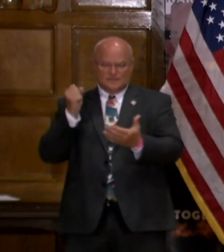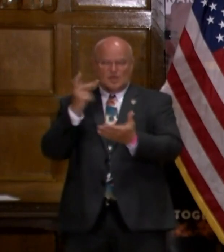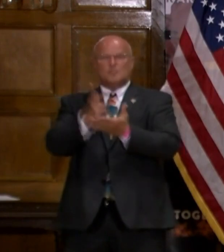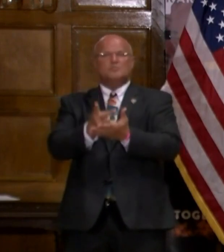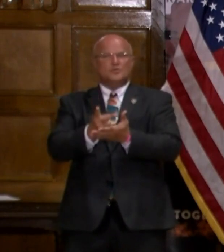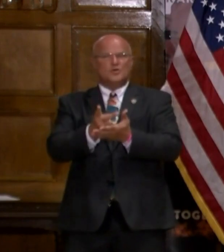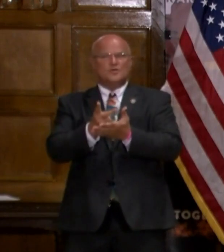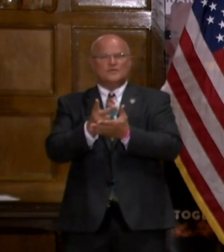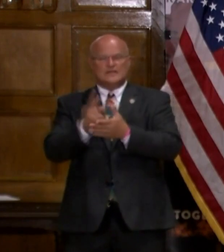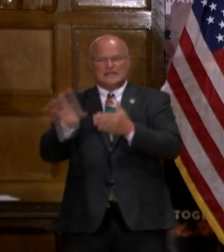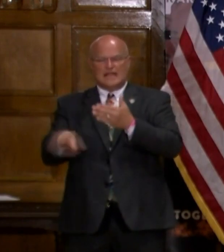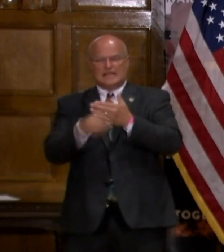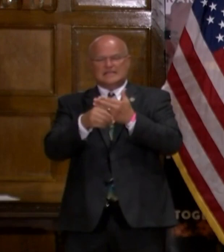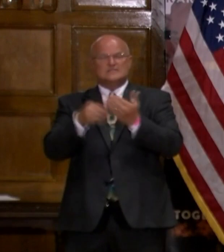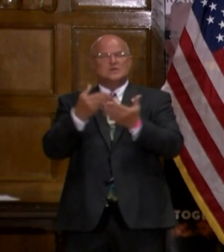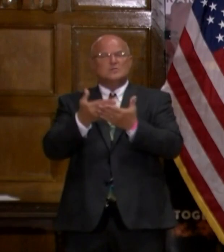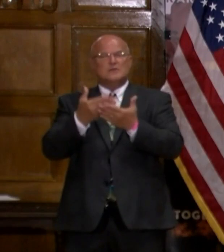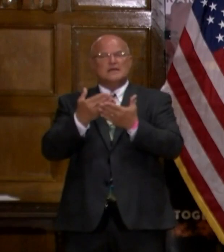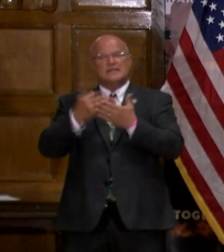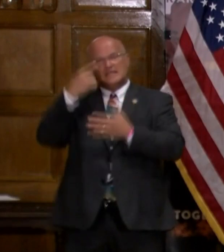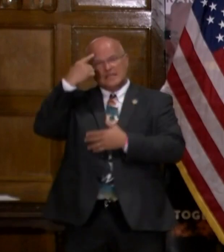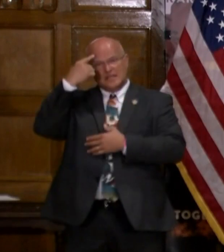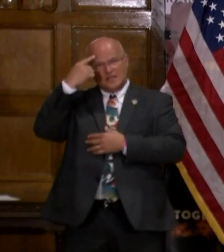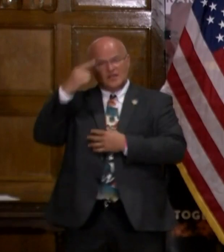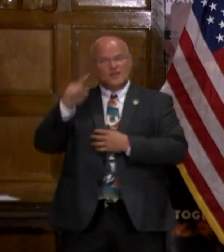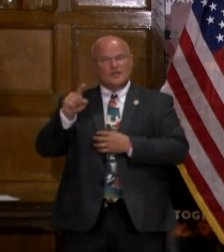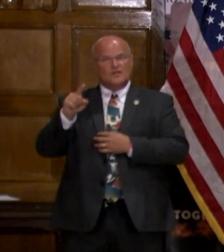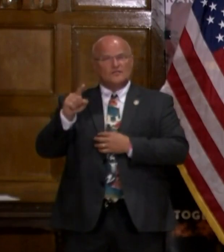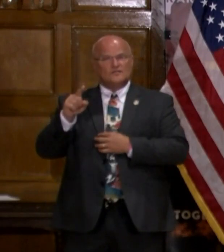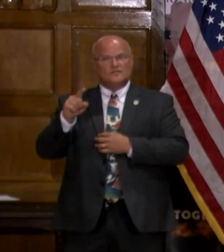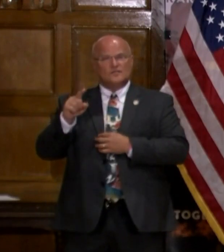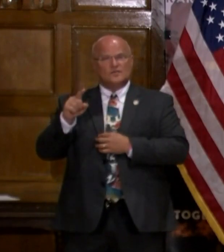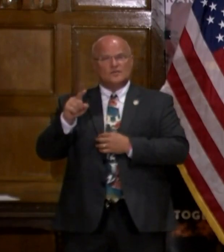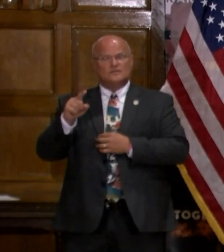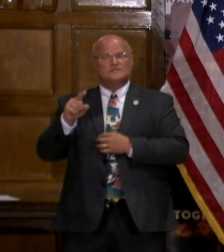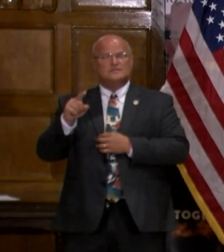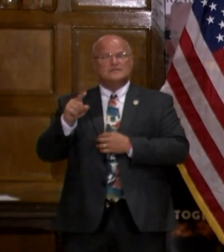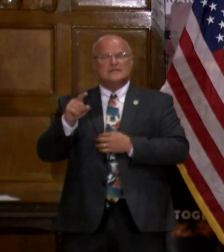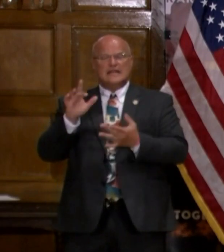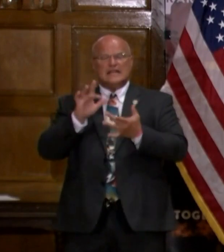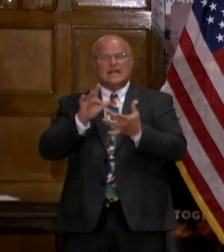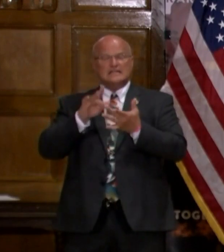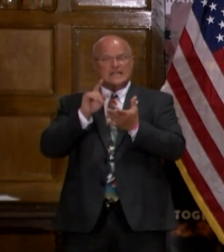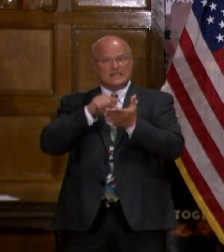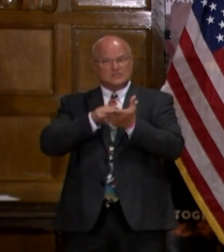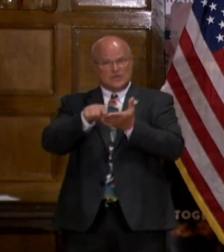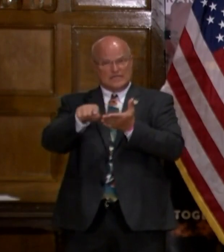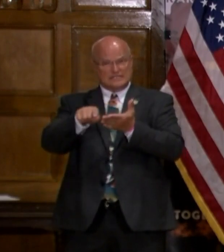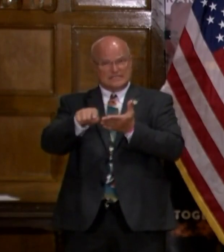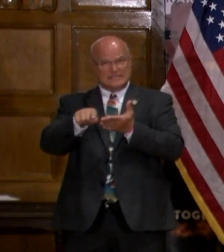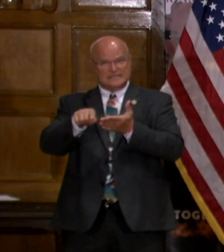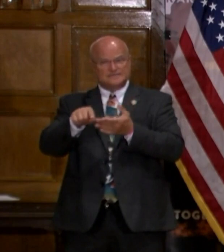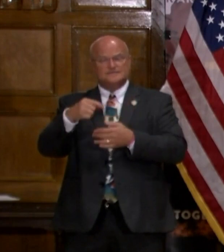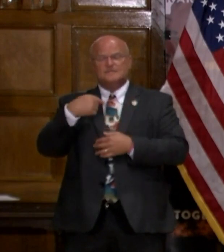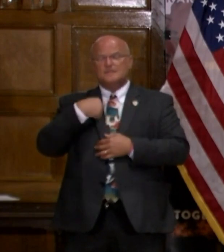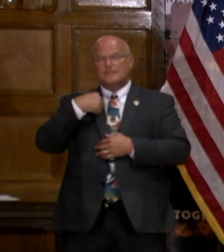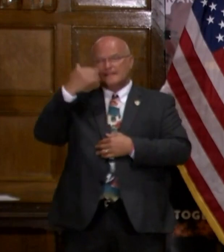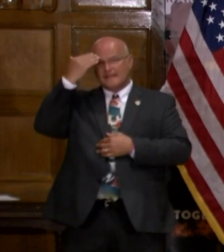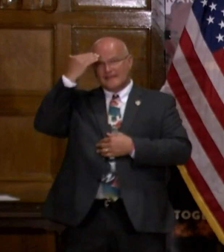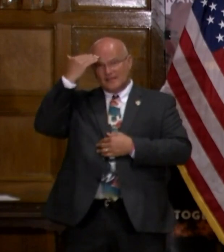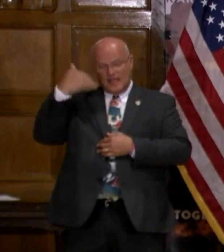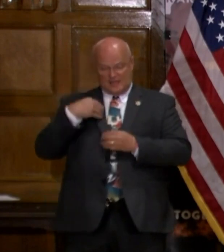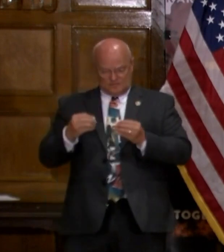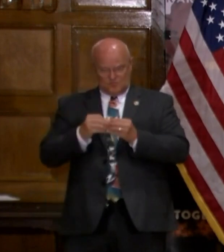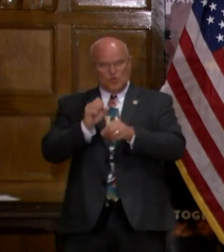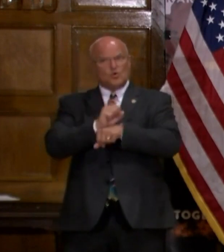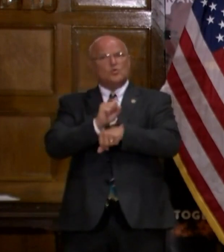approving some additional funding for and their measures for contact tracing. I know we've got more